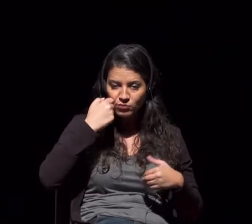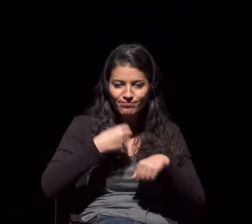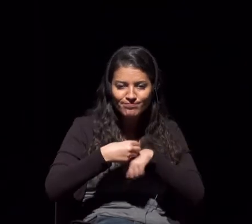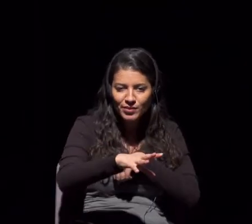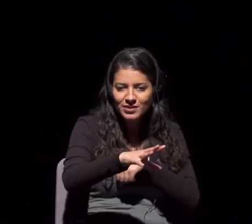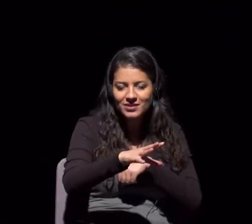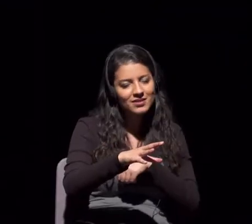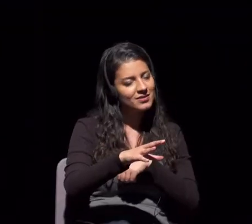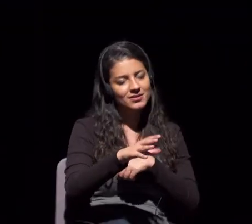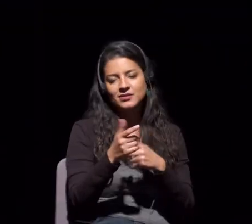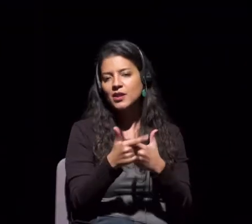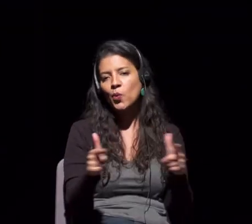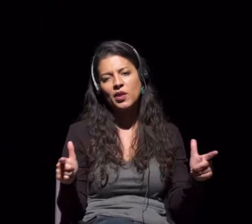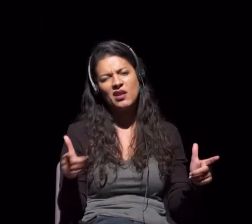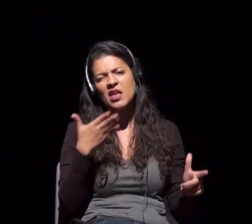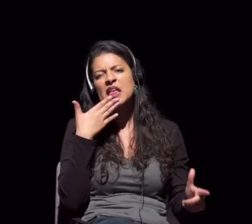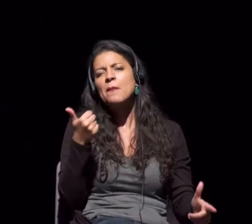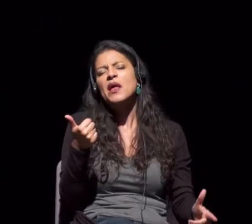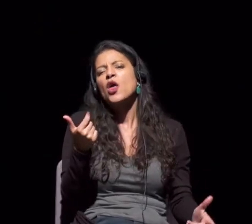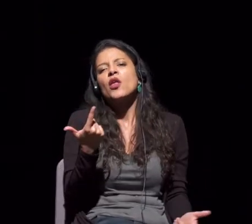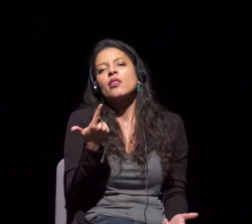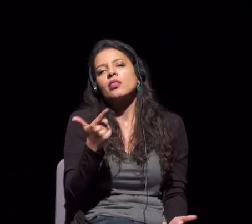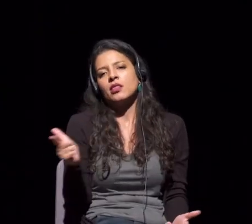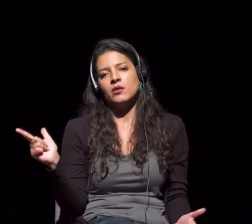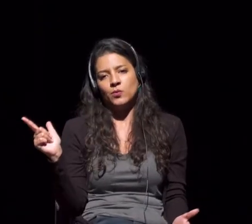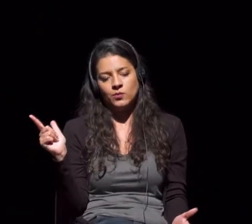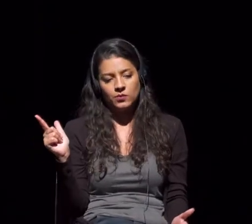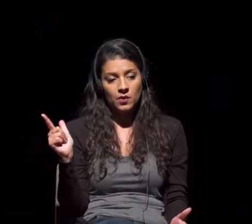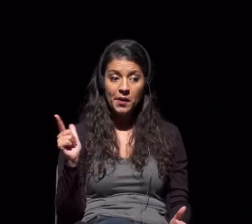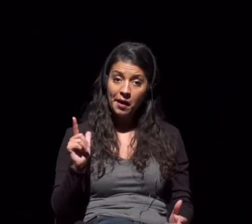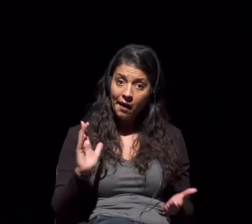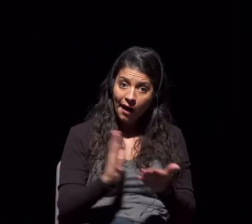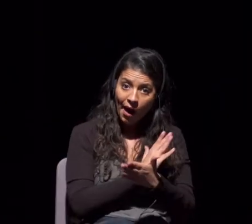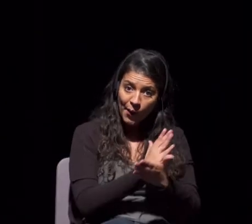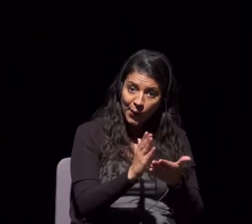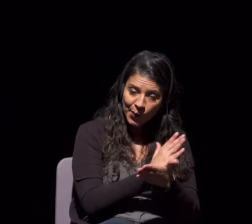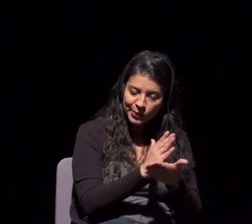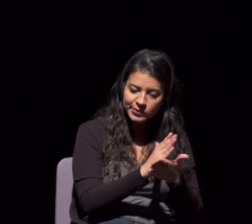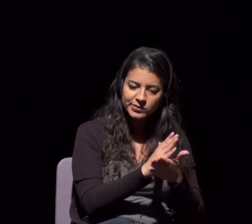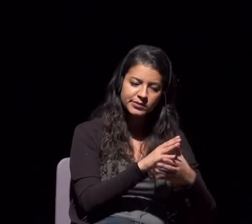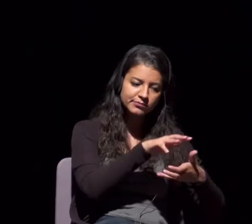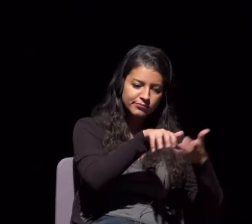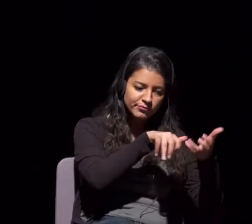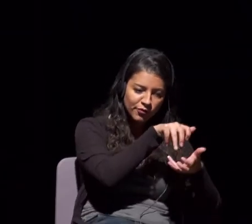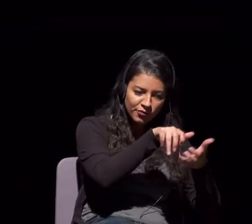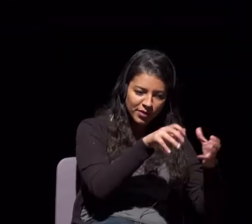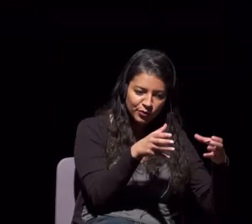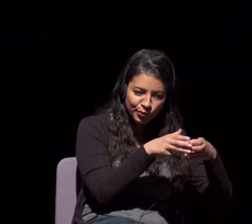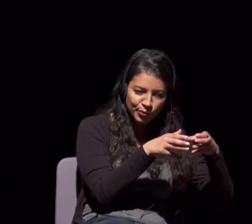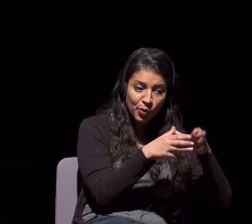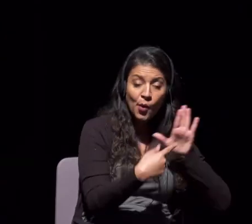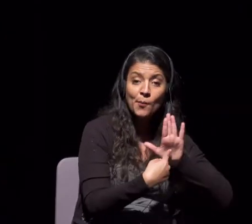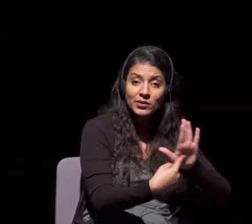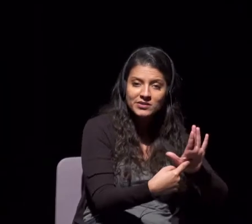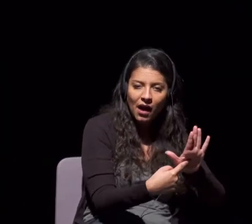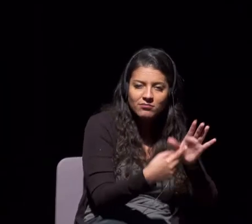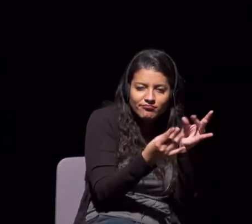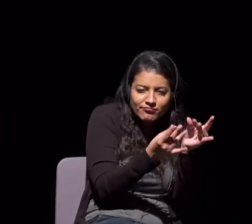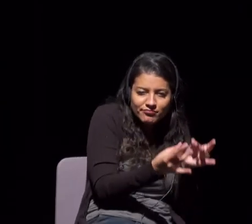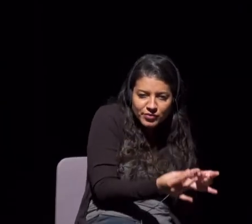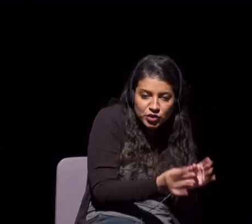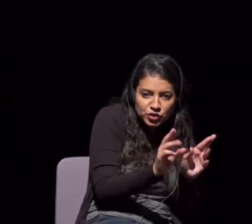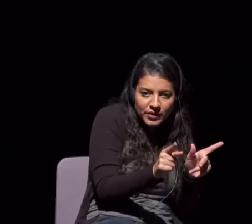movements sought to define the black male body in particular ways. The colonials as subservient, the nationalists as